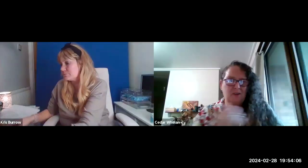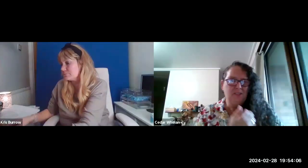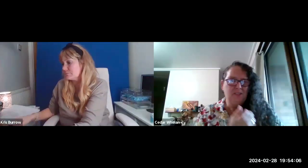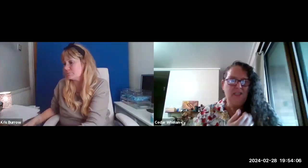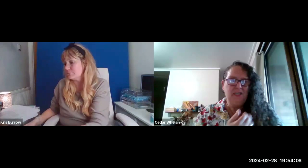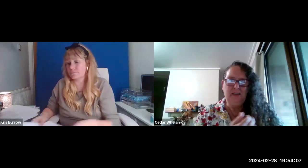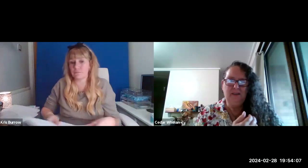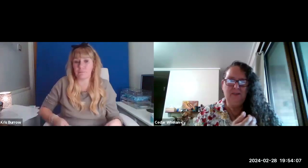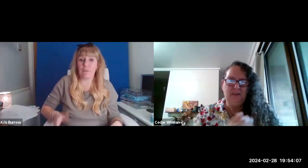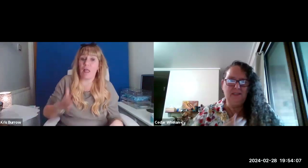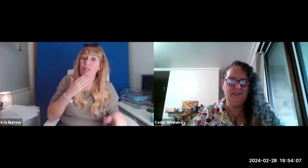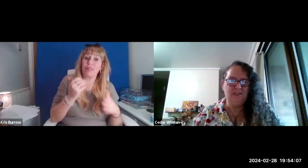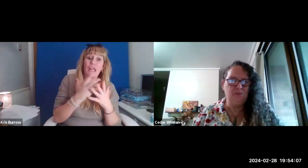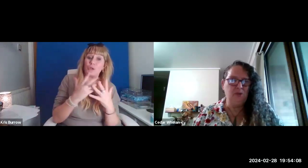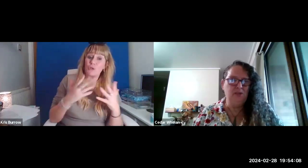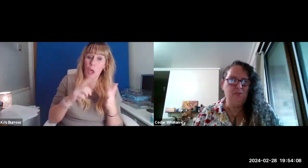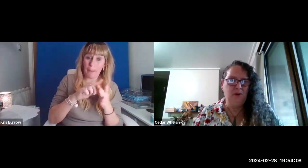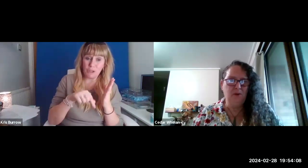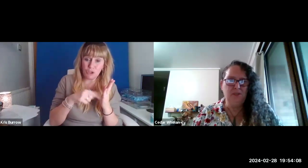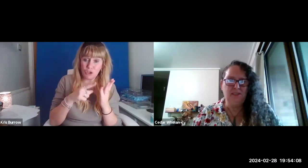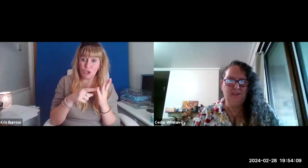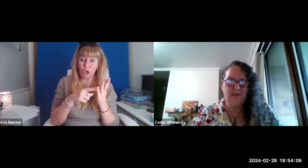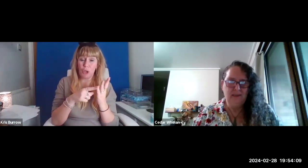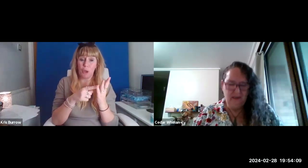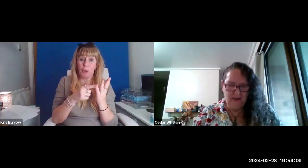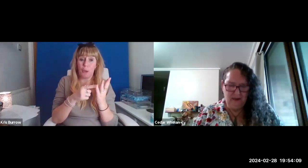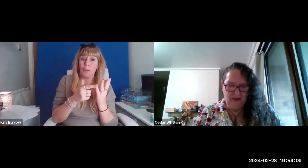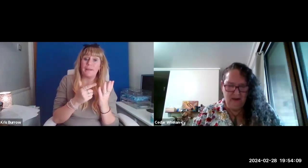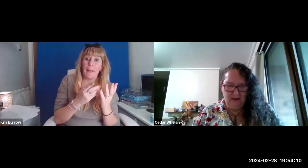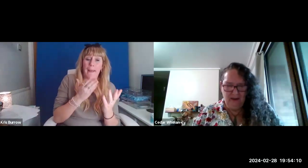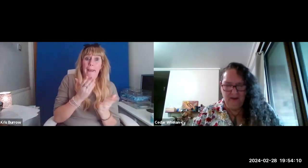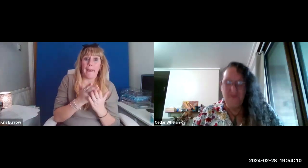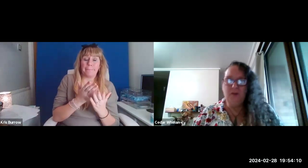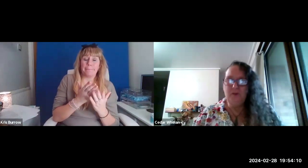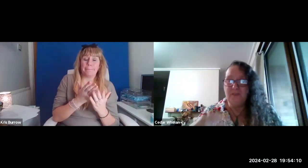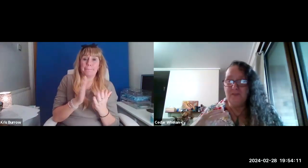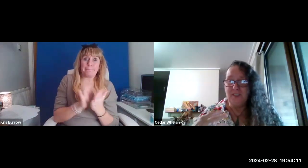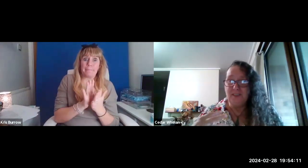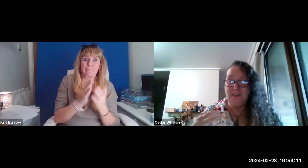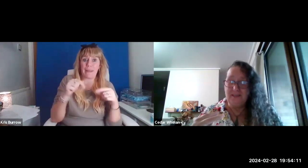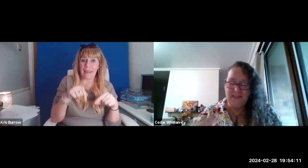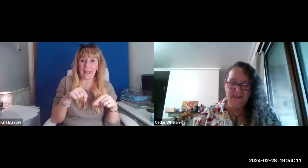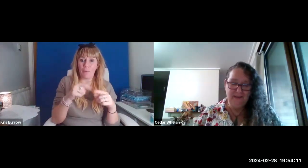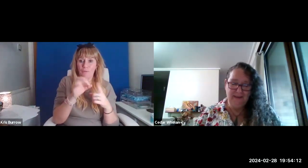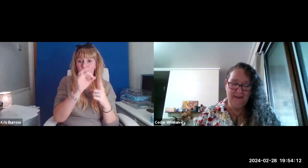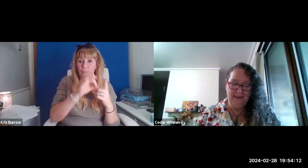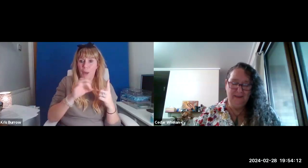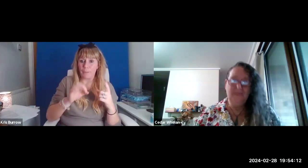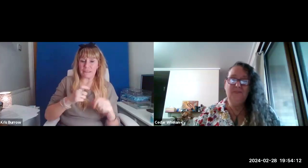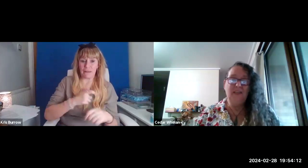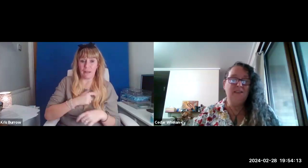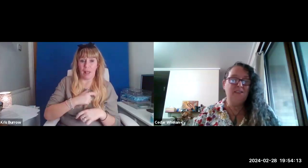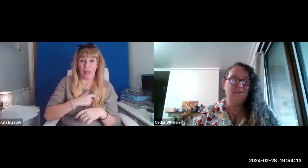such an honour to be here and amongst such brilliant poets. The nerves have just kicked in.